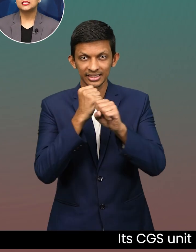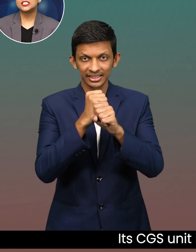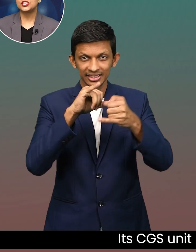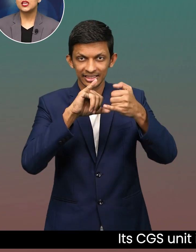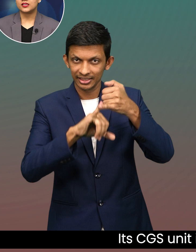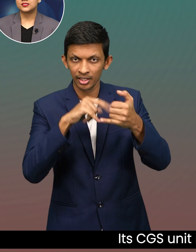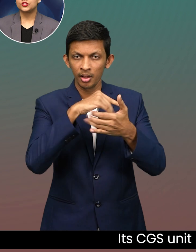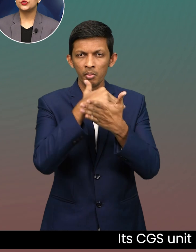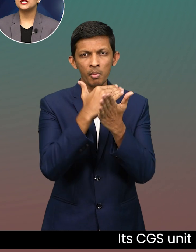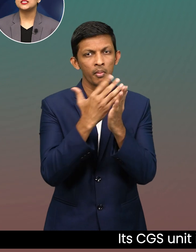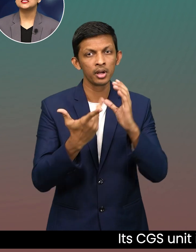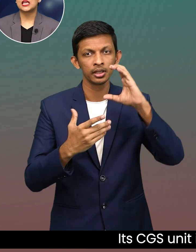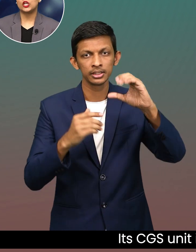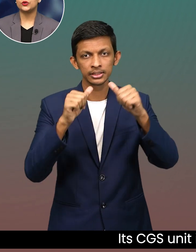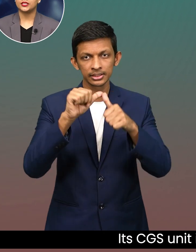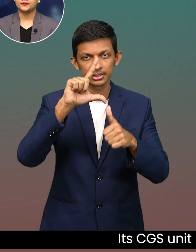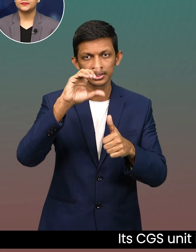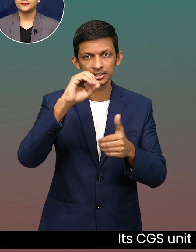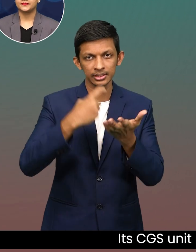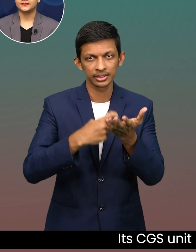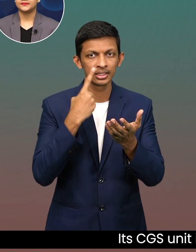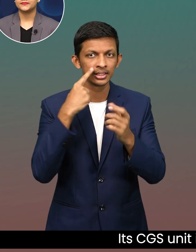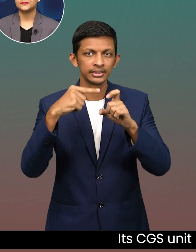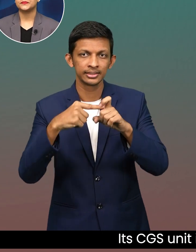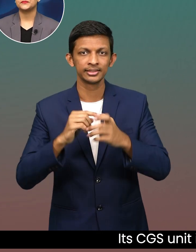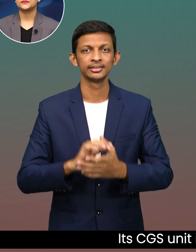Its CGS unit is calorie.